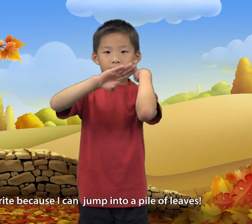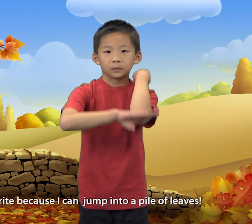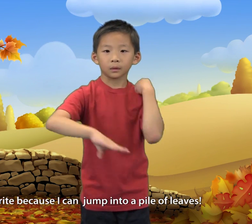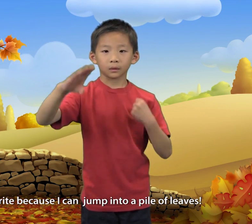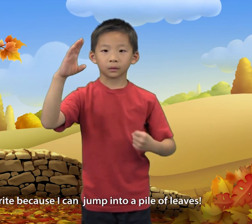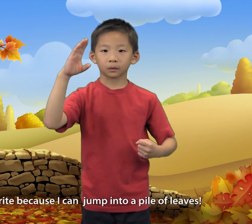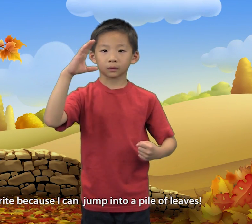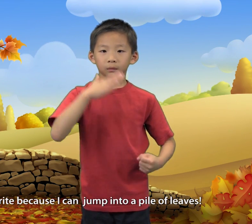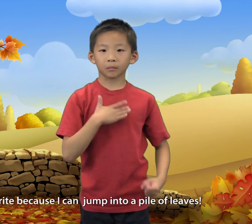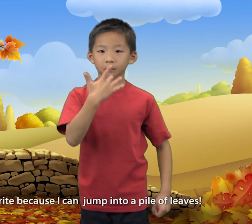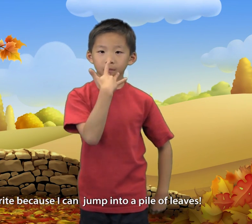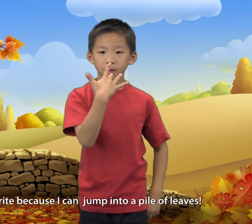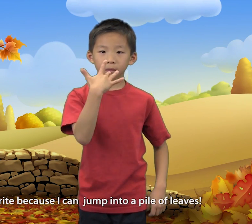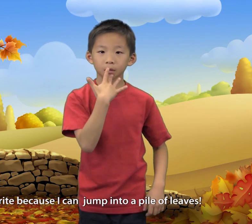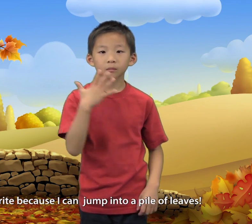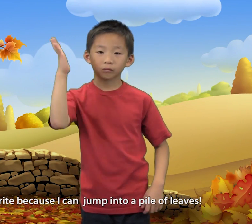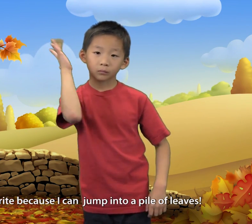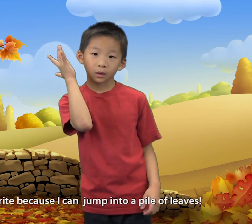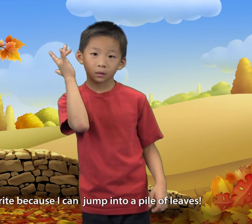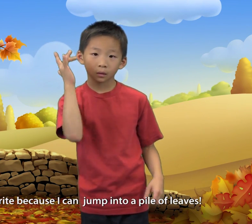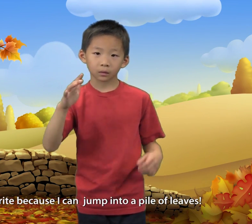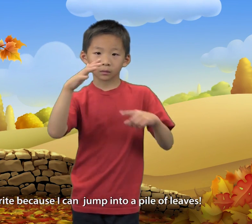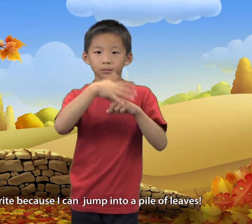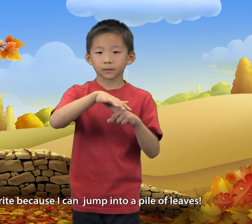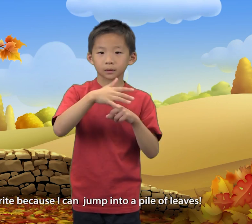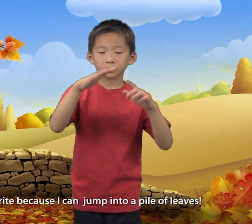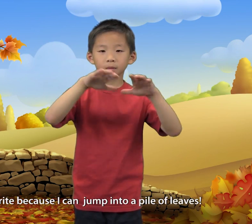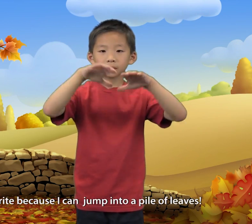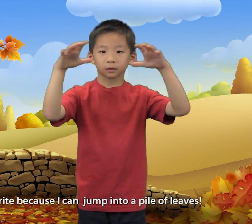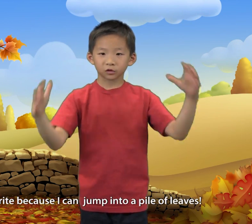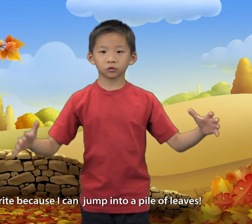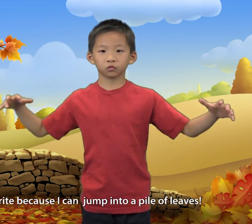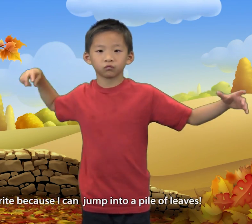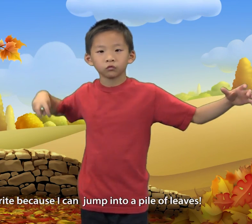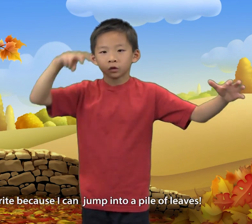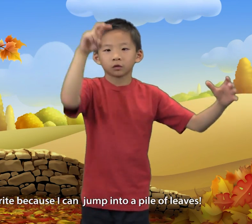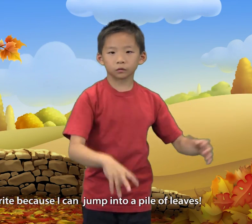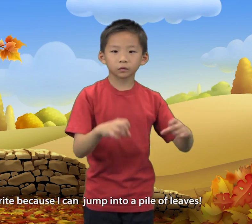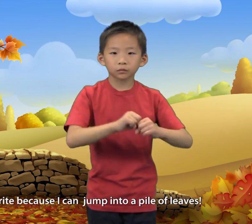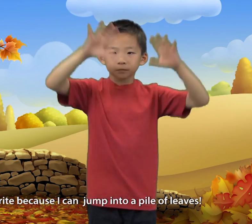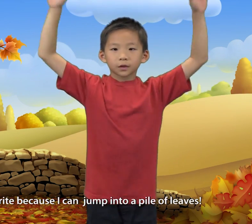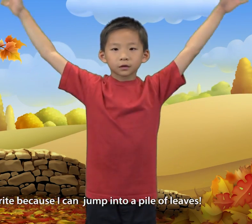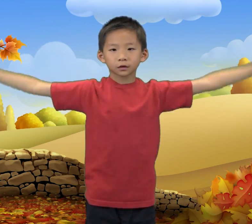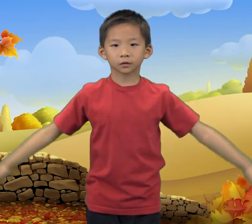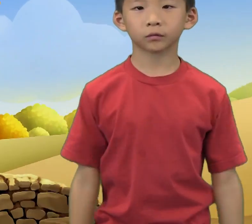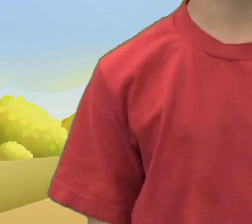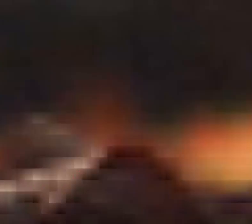Fall is my favorite because I can jump into a pile of leaves.